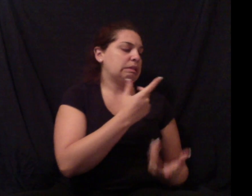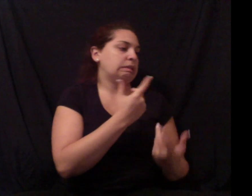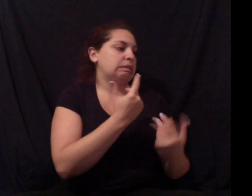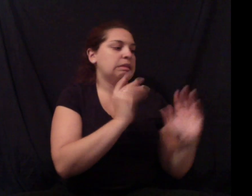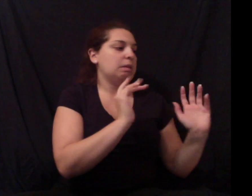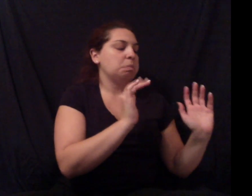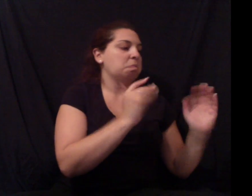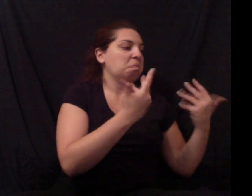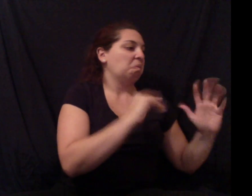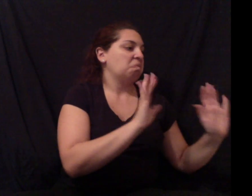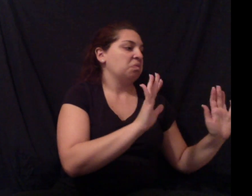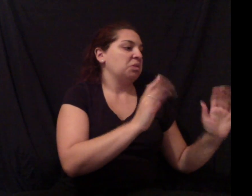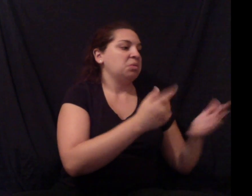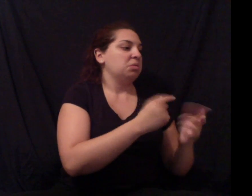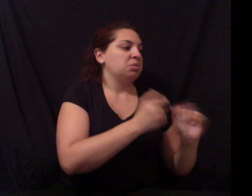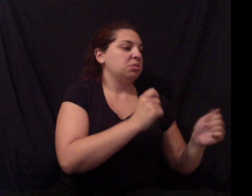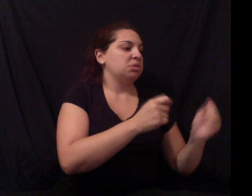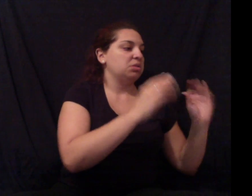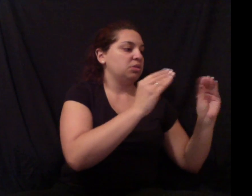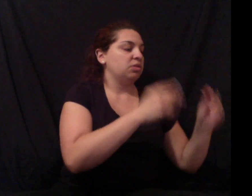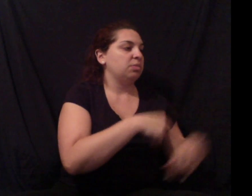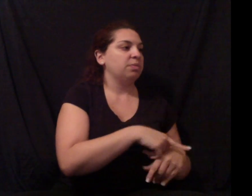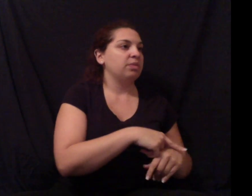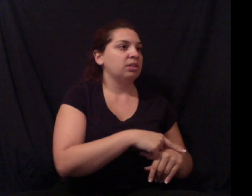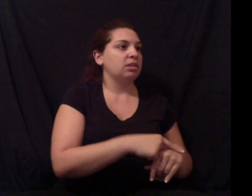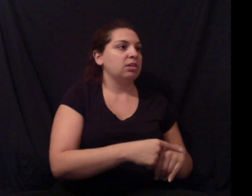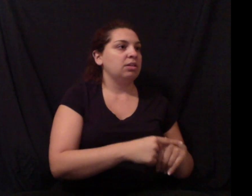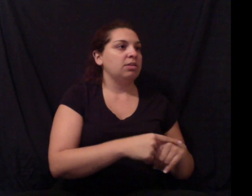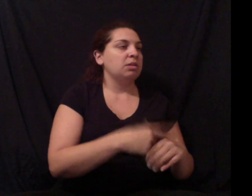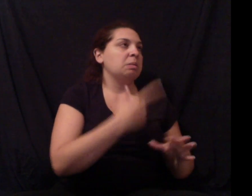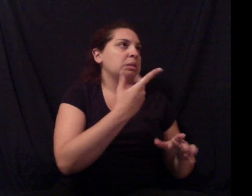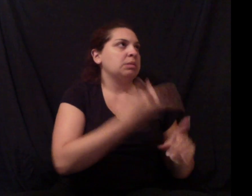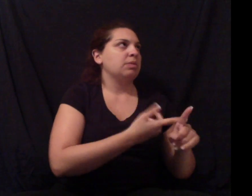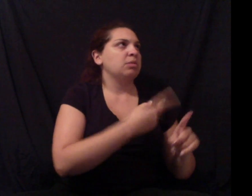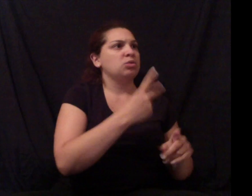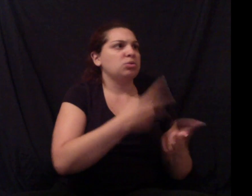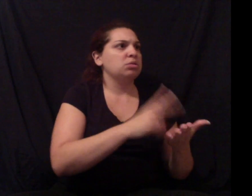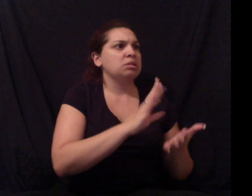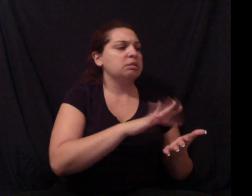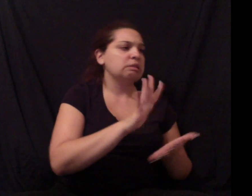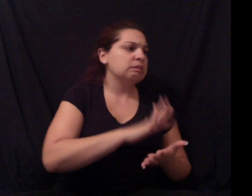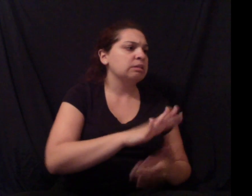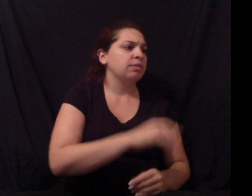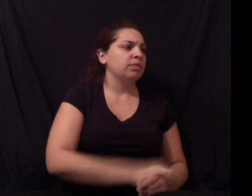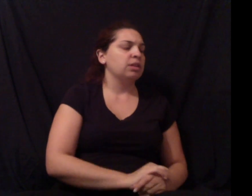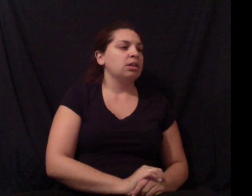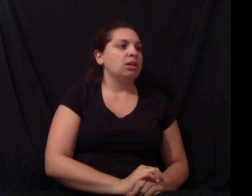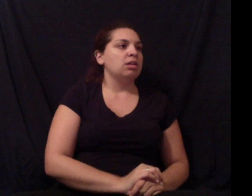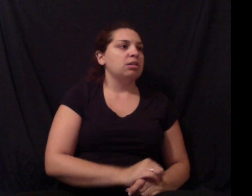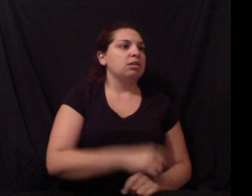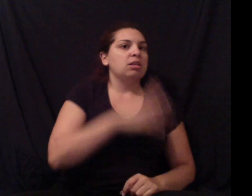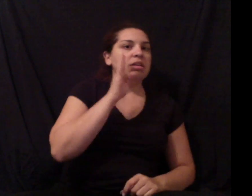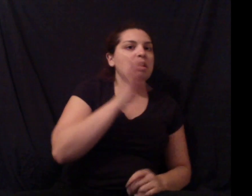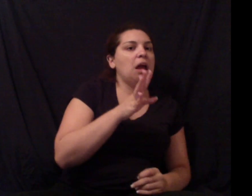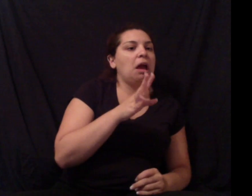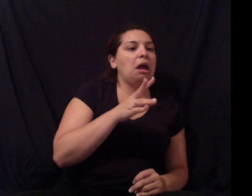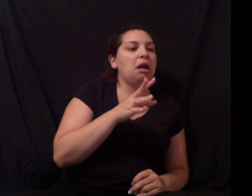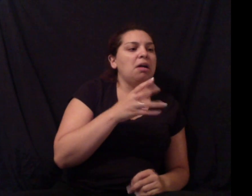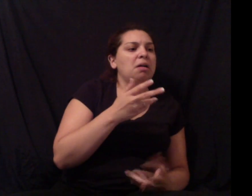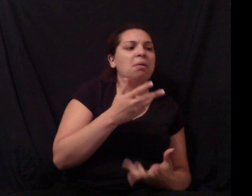I remember their response was just like, "Oh, okay, well, good luck, man. Hope your acapella videos, because it's